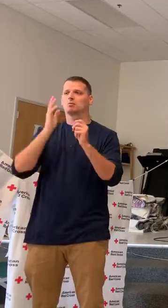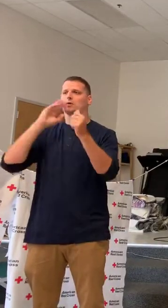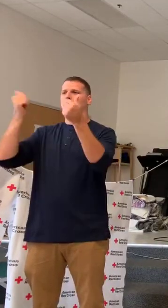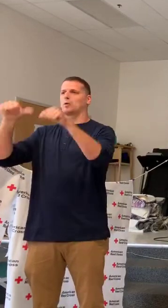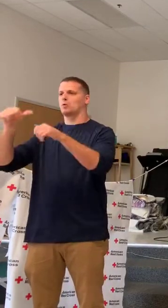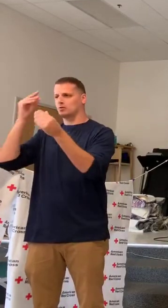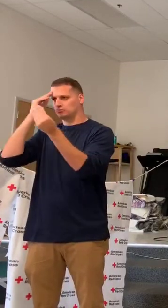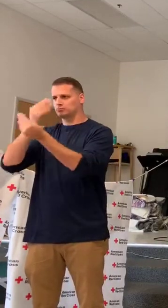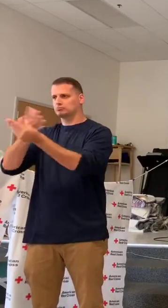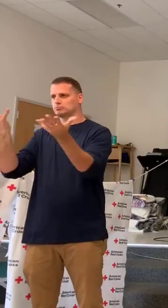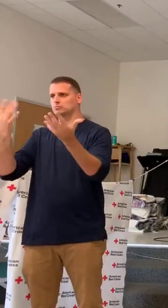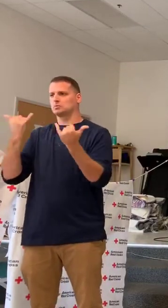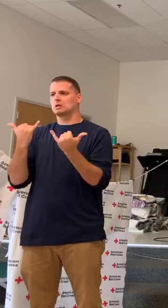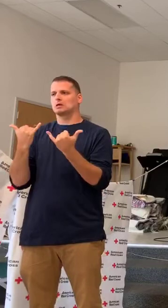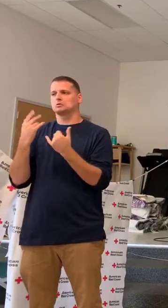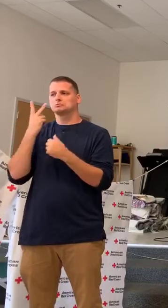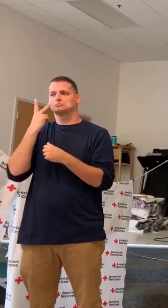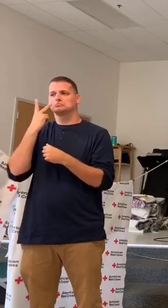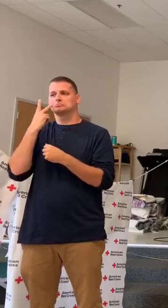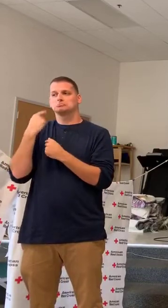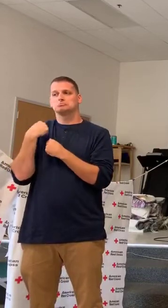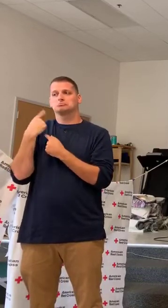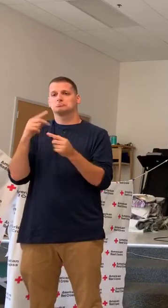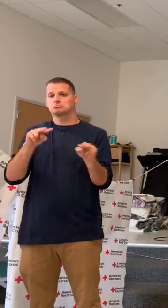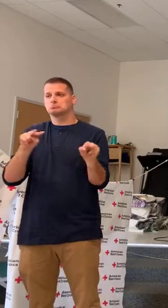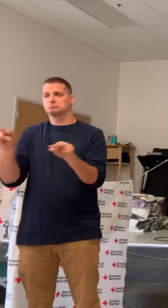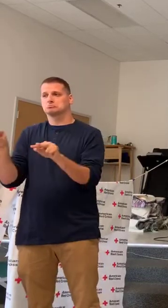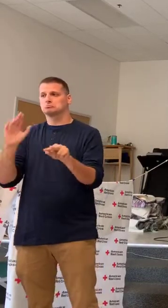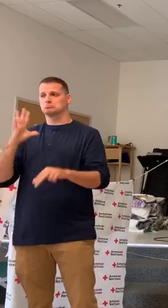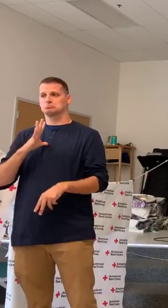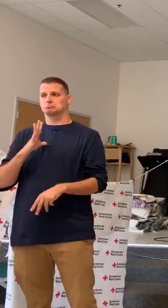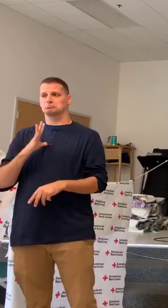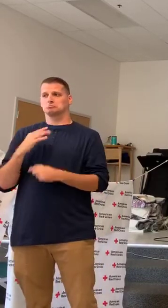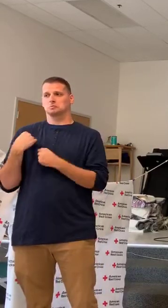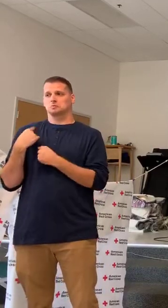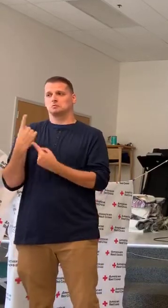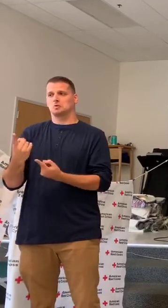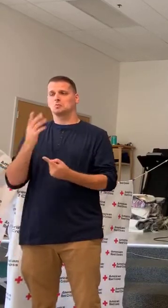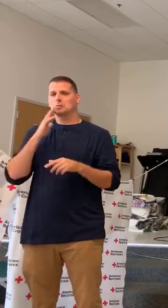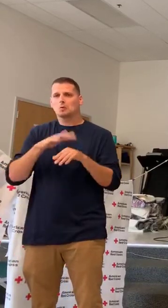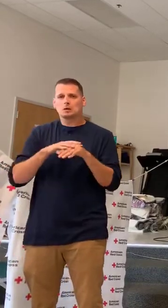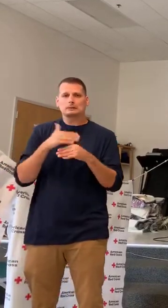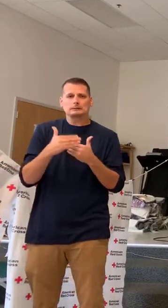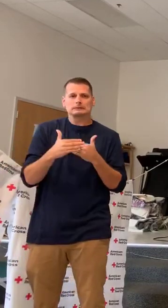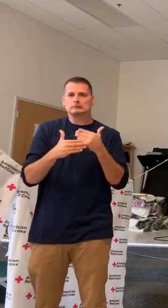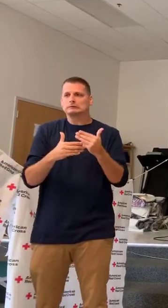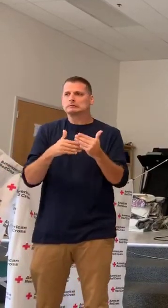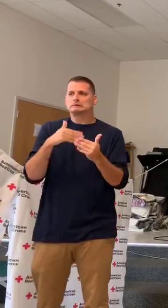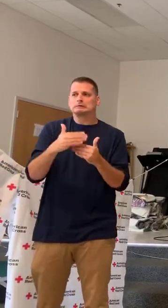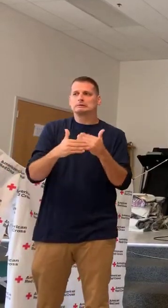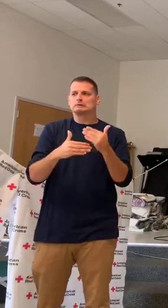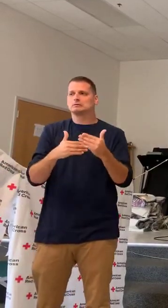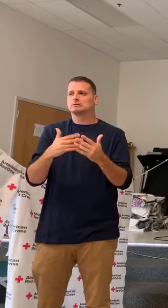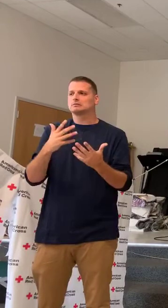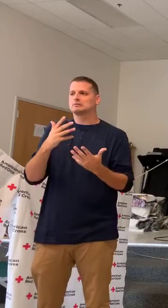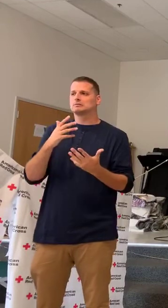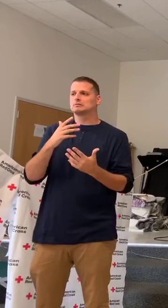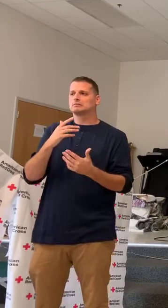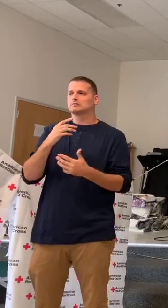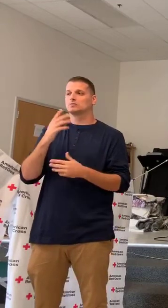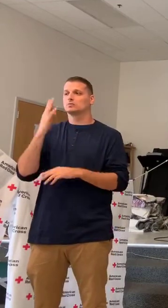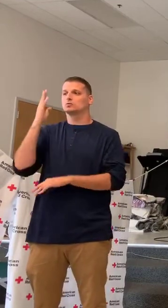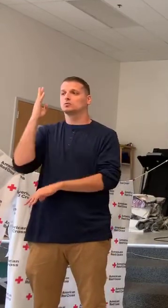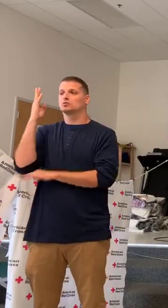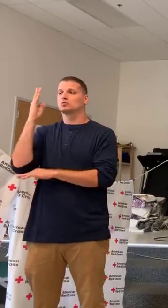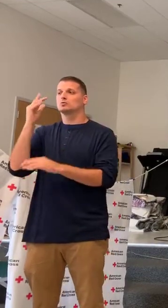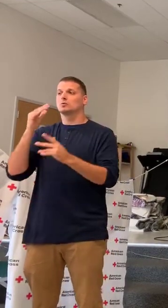it, see if we need to adjust it, but it's gonna be a slow trickle process. It's not at noon, it's a wide open.